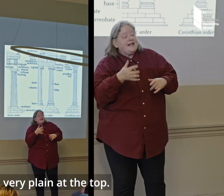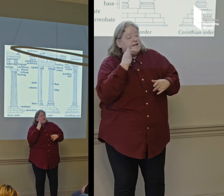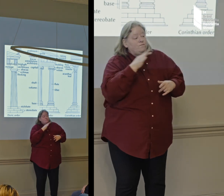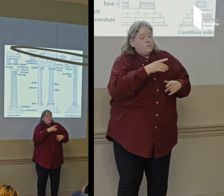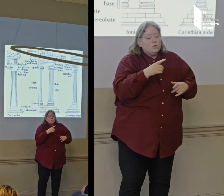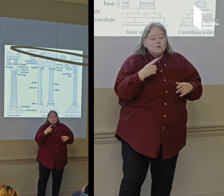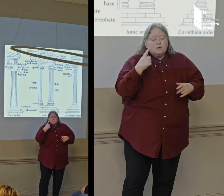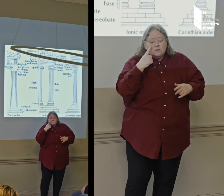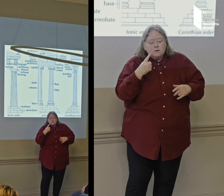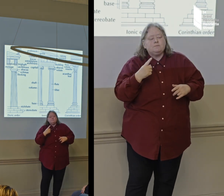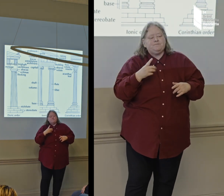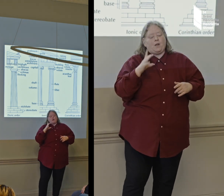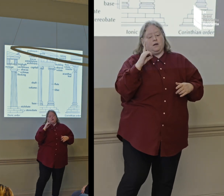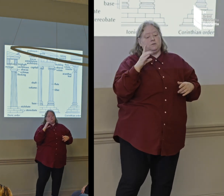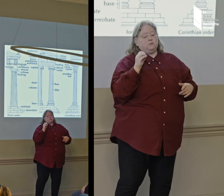at the top.